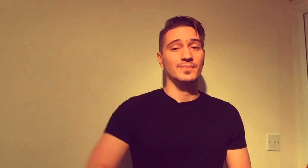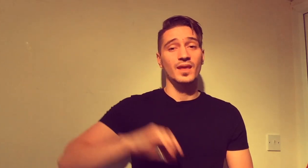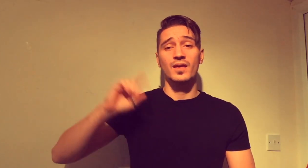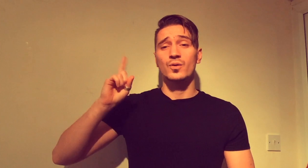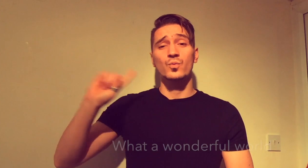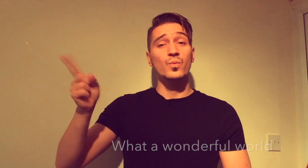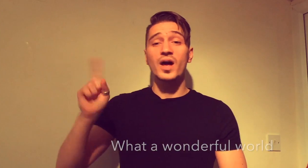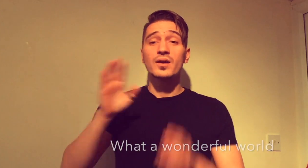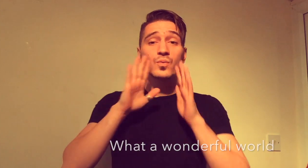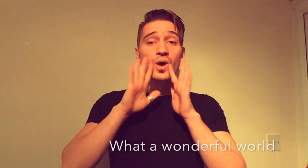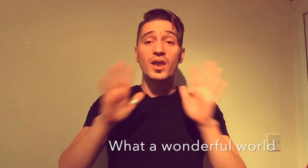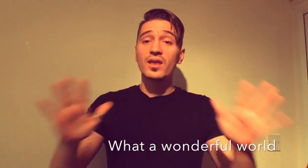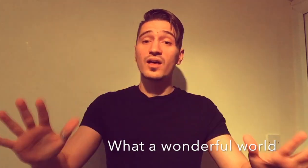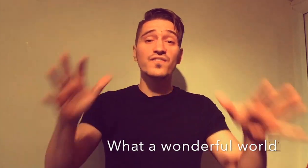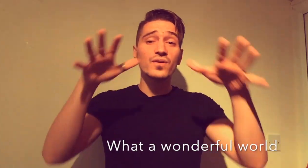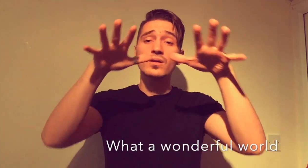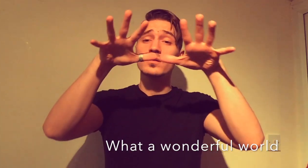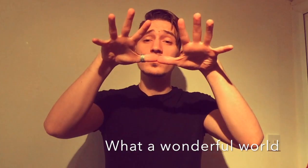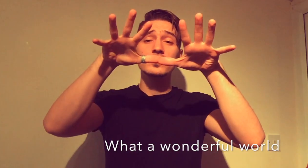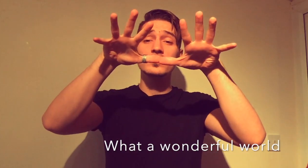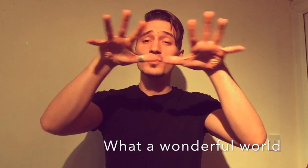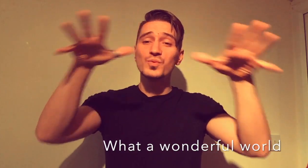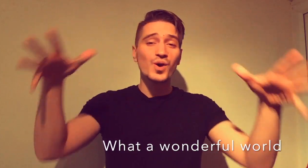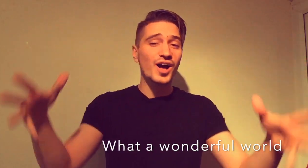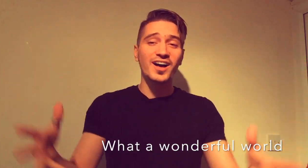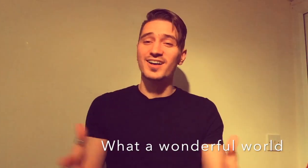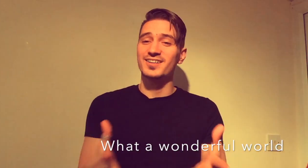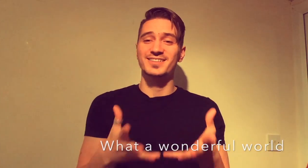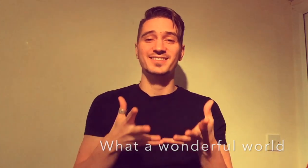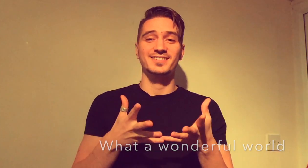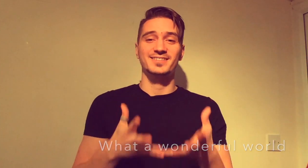what a wonderful world.